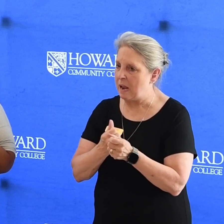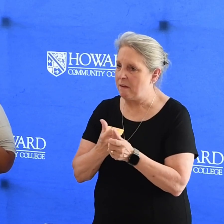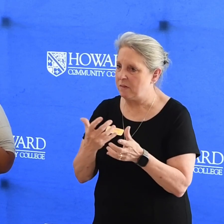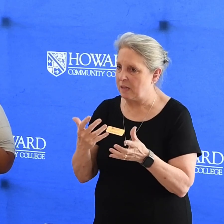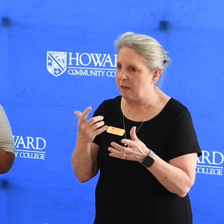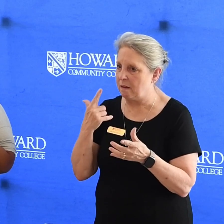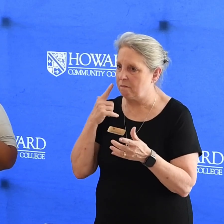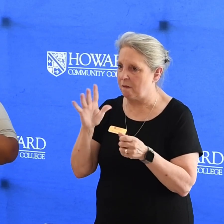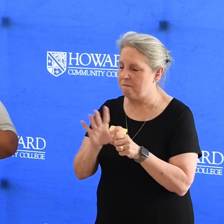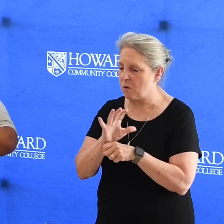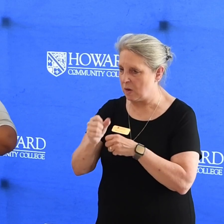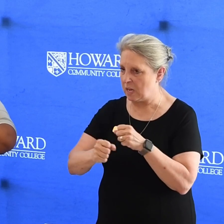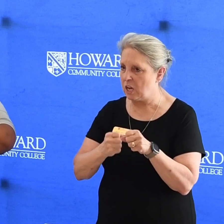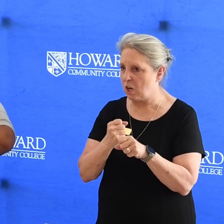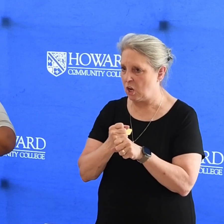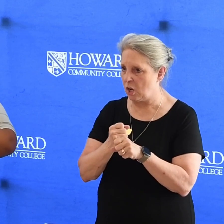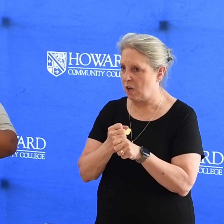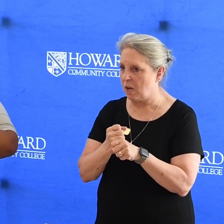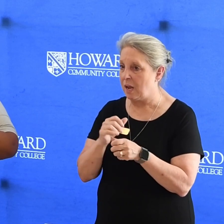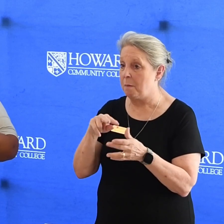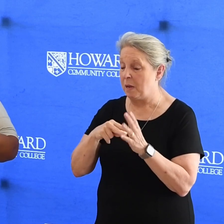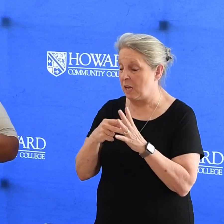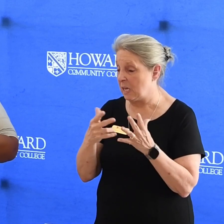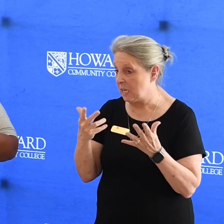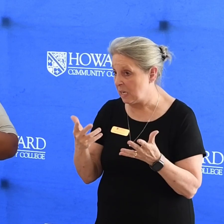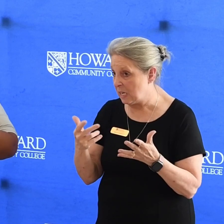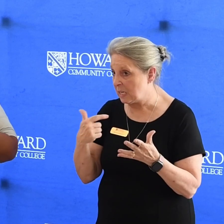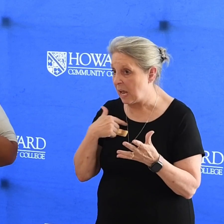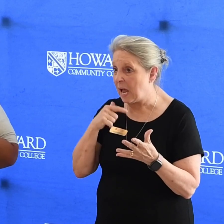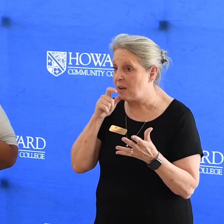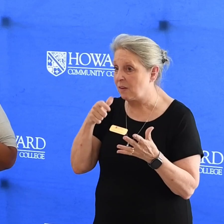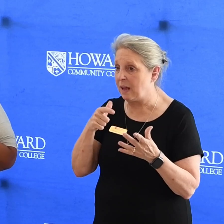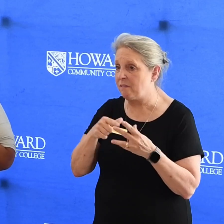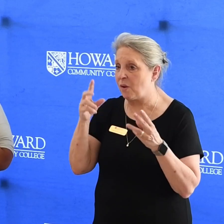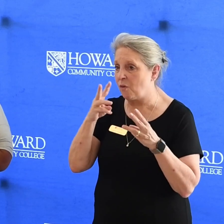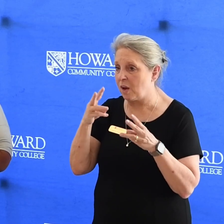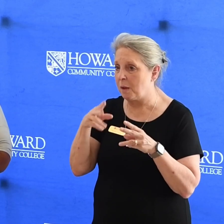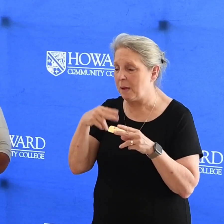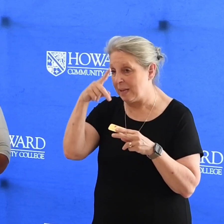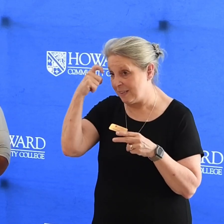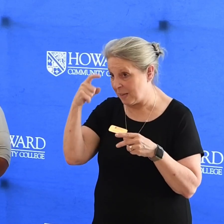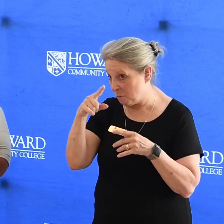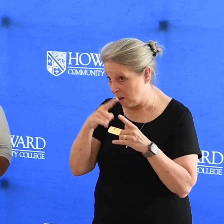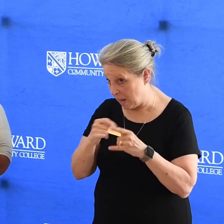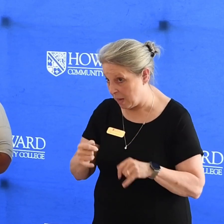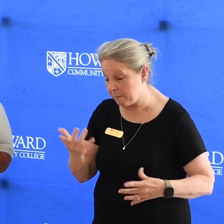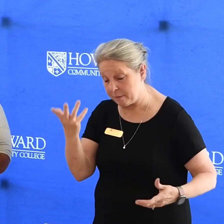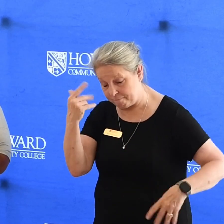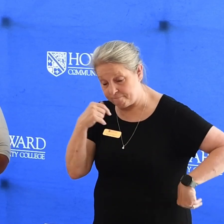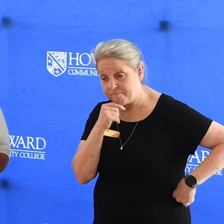for a full year. That means I don't have to worry about summer camp.